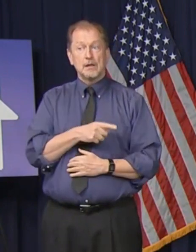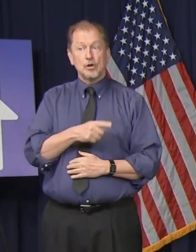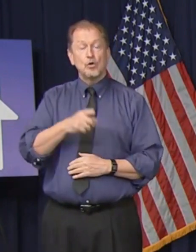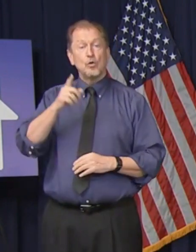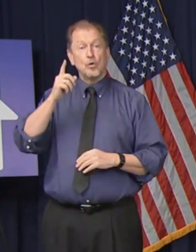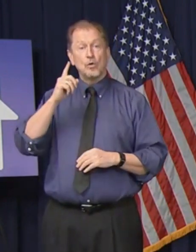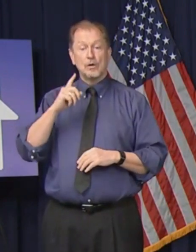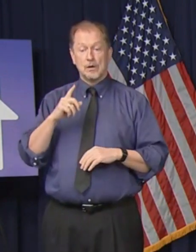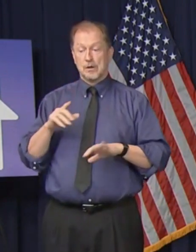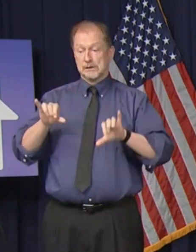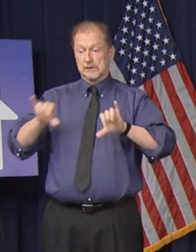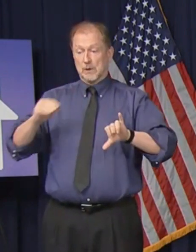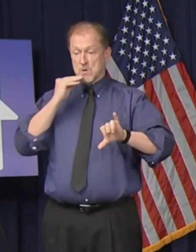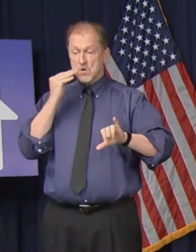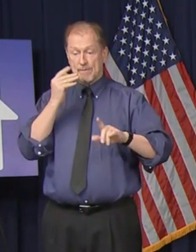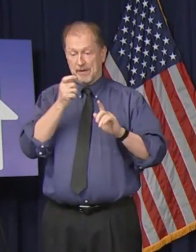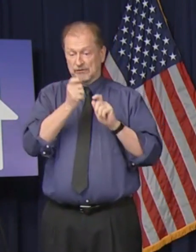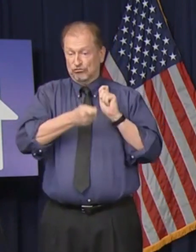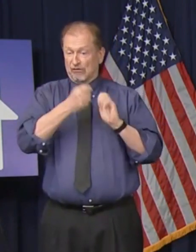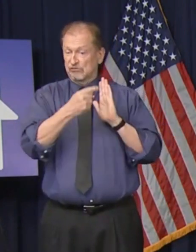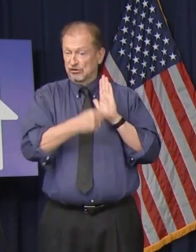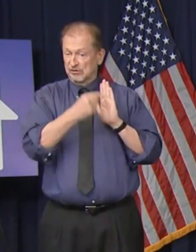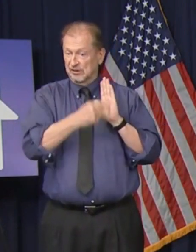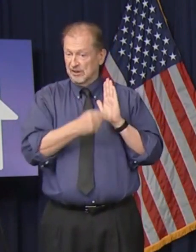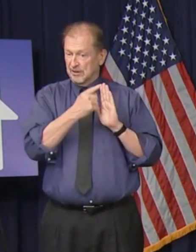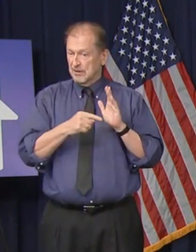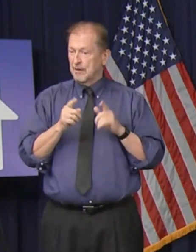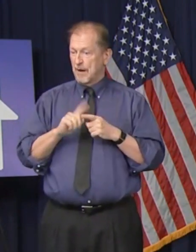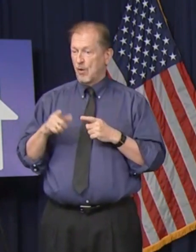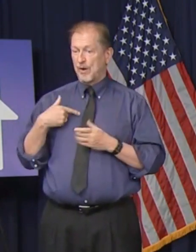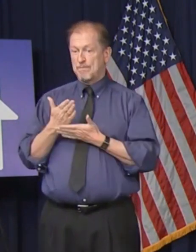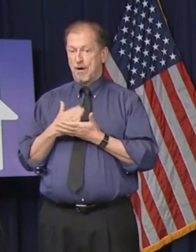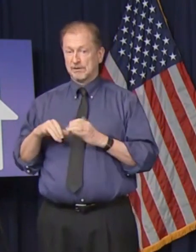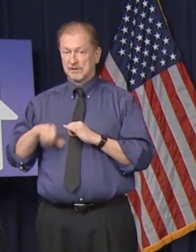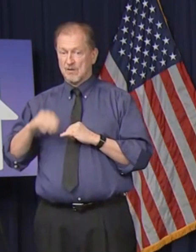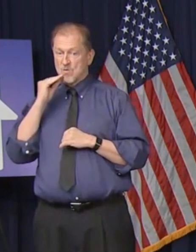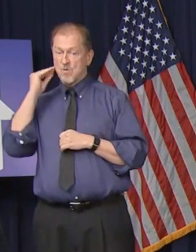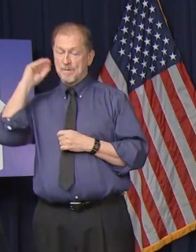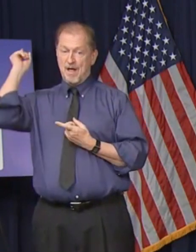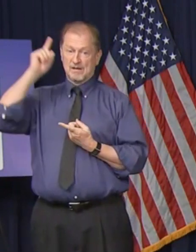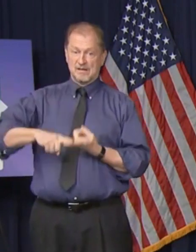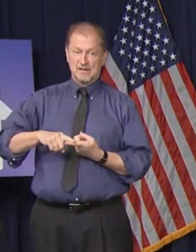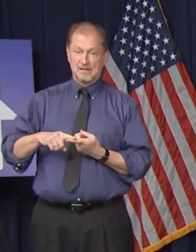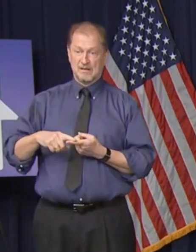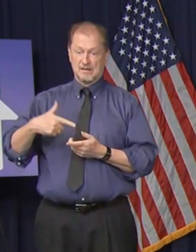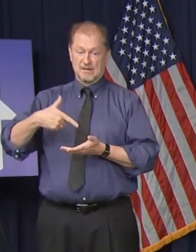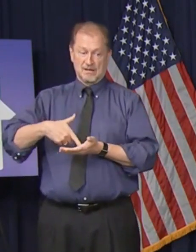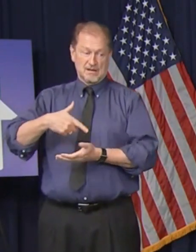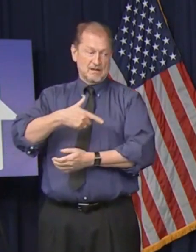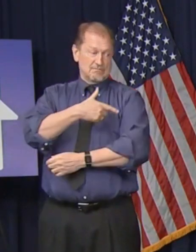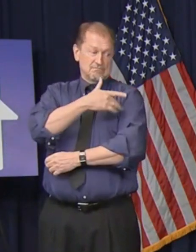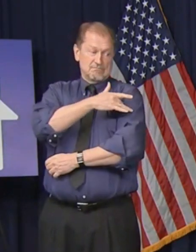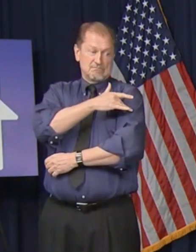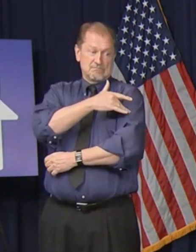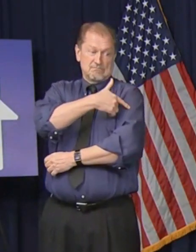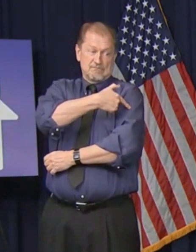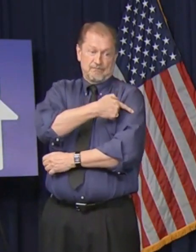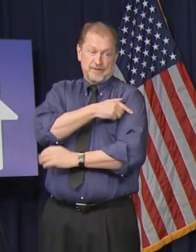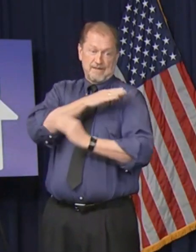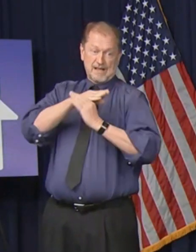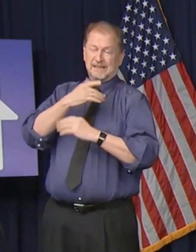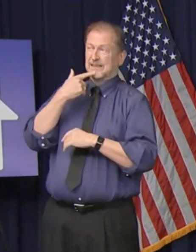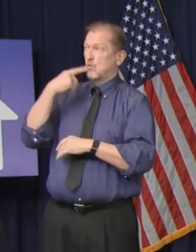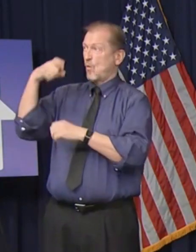of a stay-at-home order until there is a treatment, until there is a vaccine, because that could be a year and a half? You know, as you saw, there were